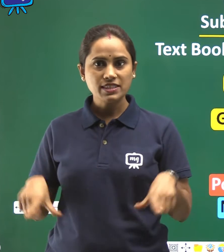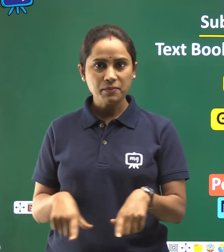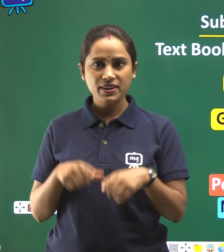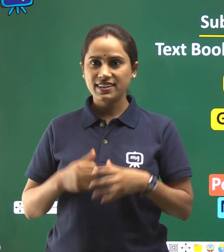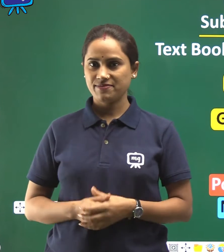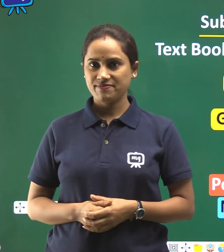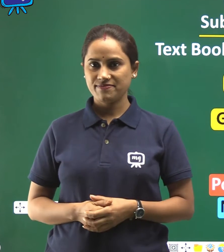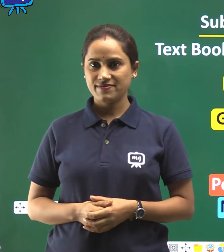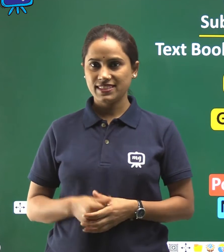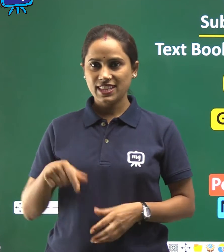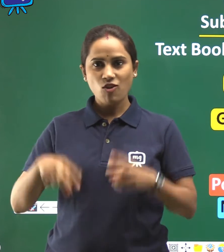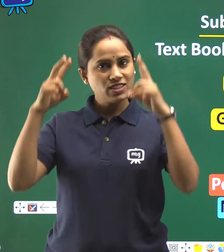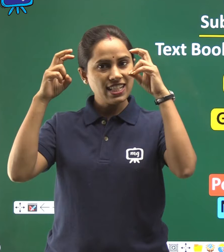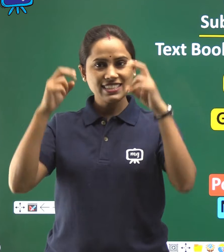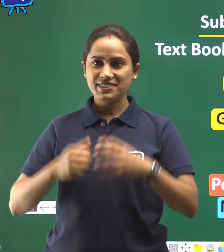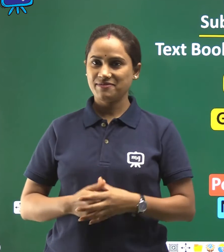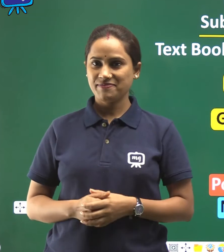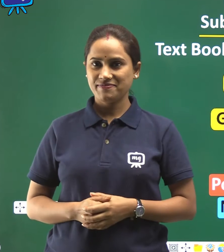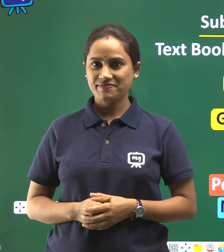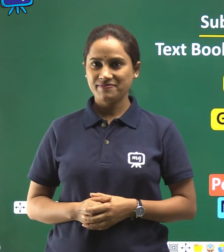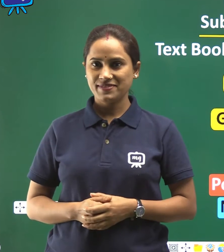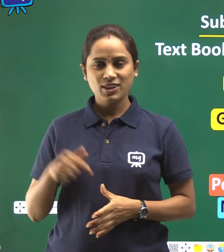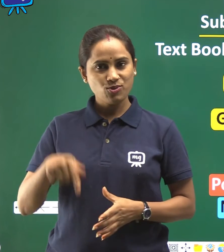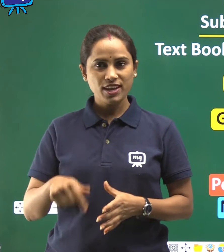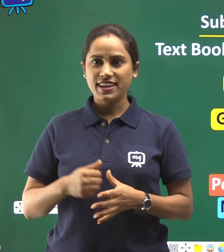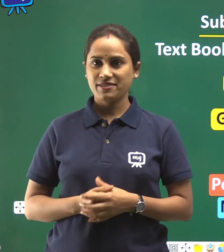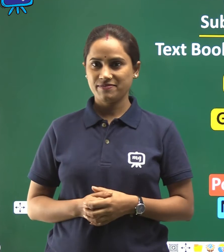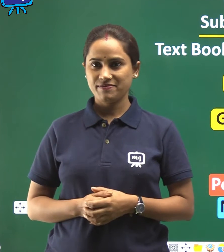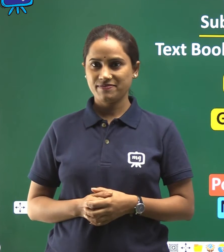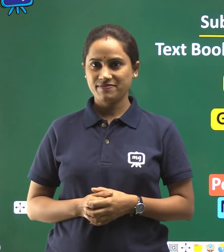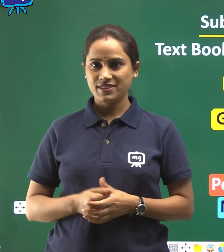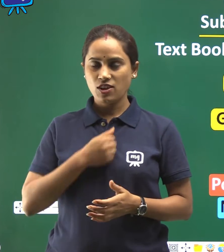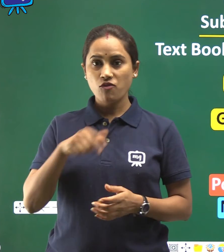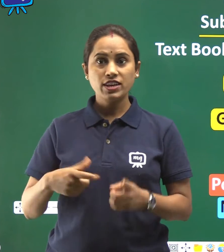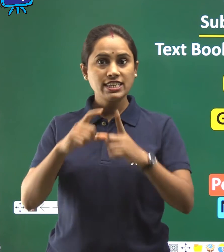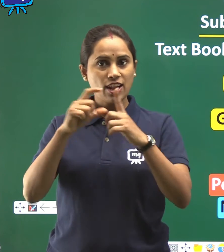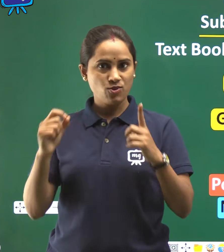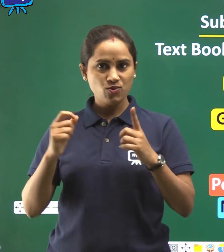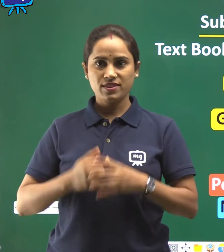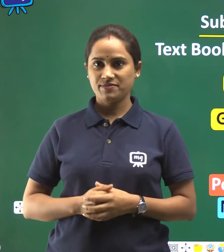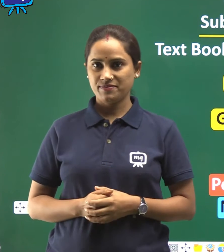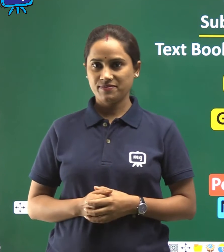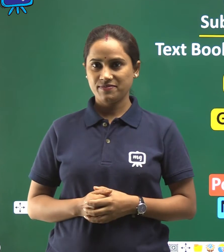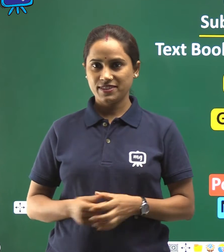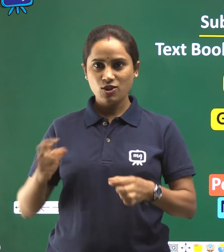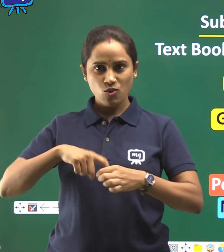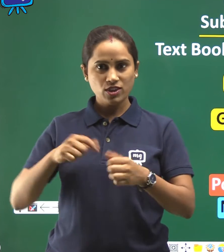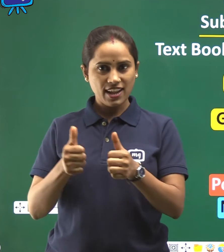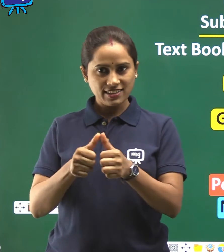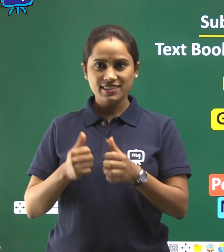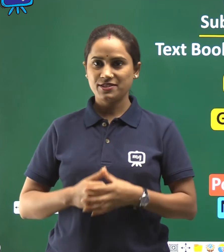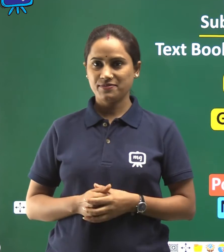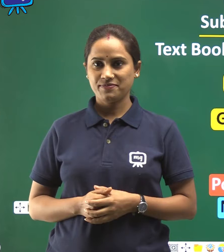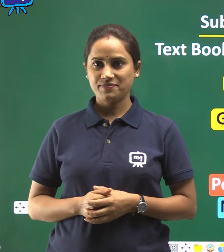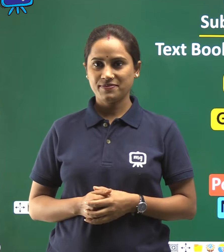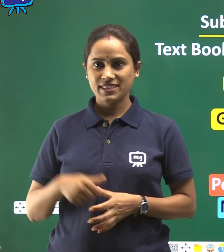summary of this lesson. Today, we shall do question